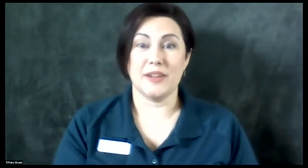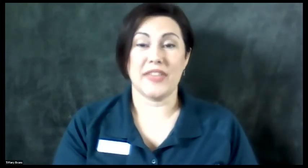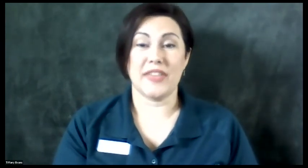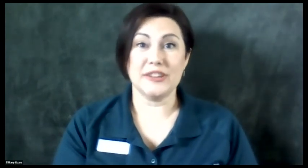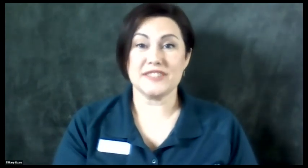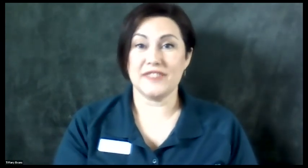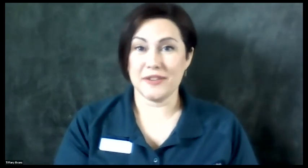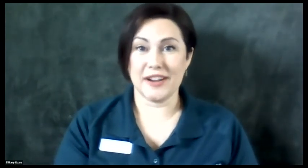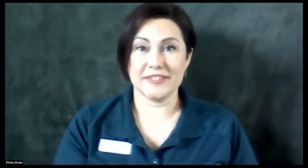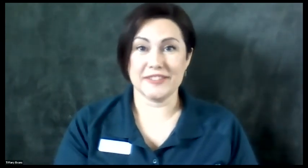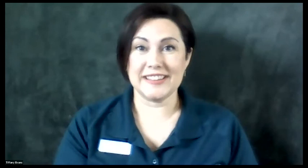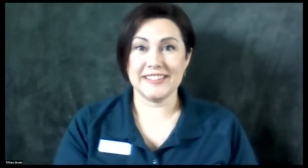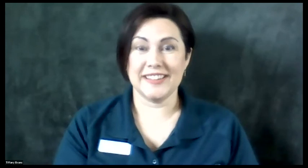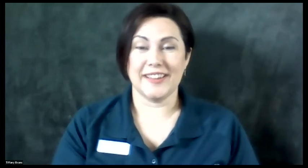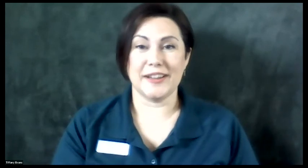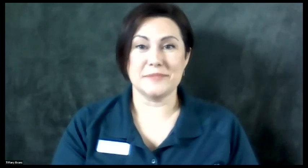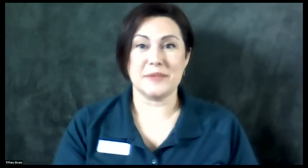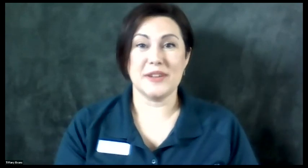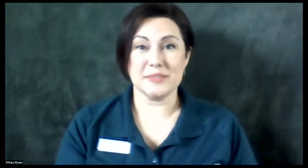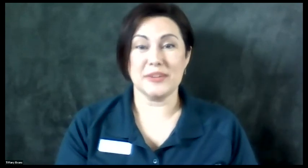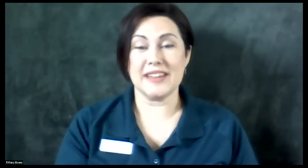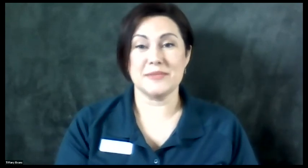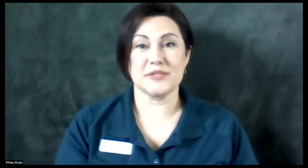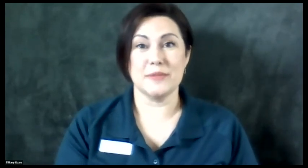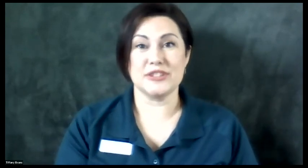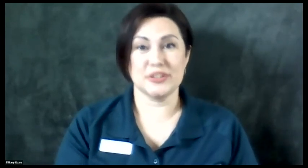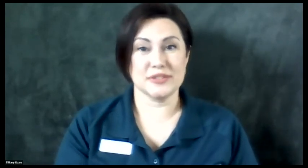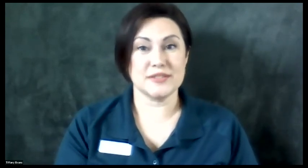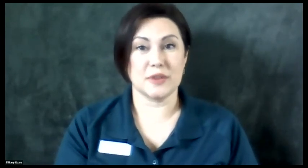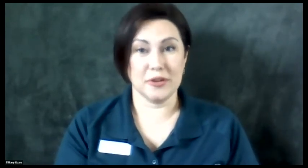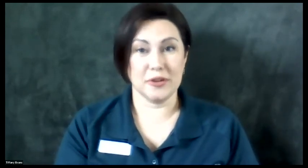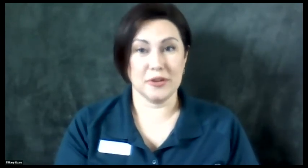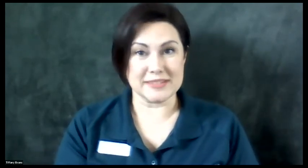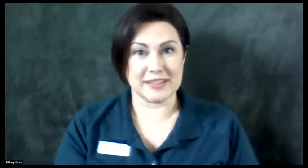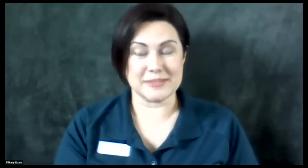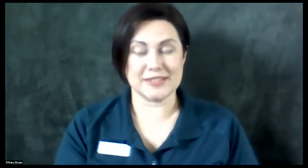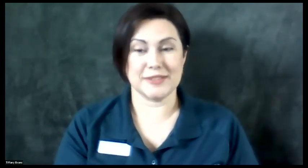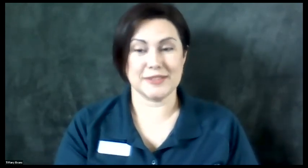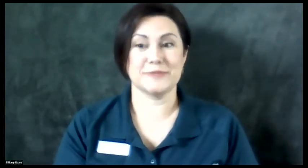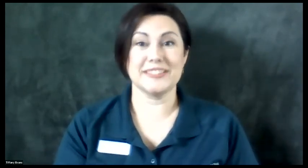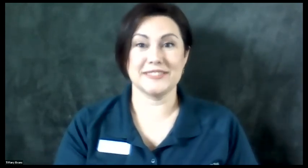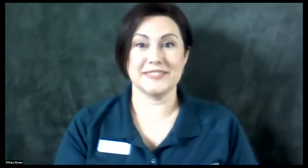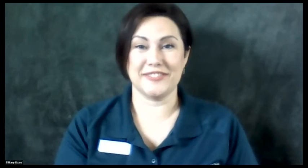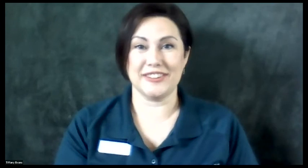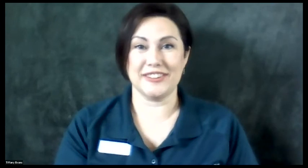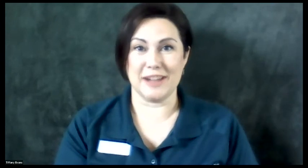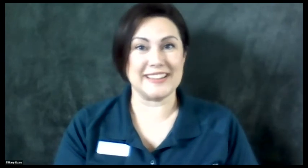outreach and video conferencing. And we also bring animals from the children's zoo to our programs sometimes. So it's a really, really fun job, and I get to teach